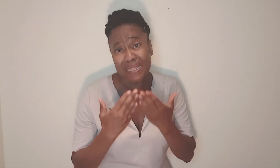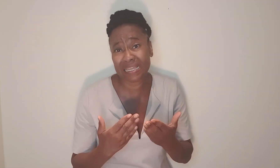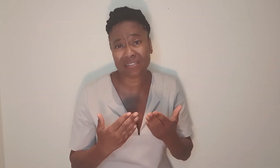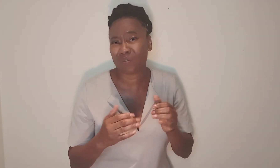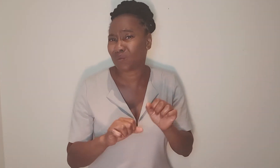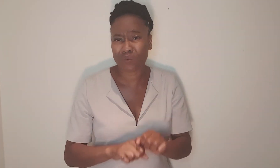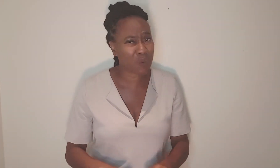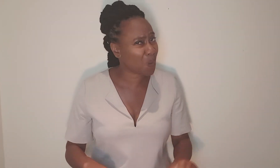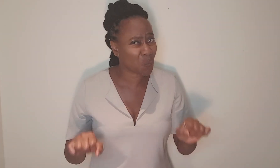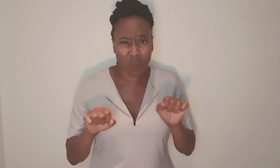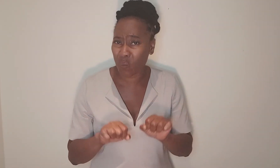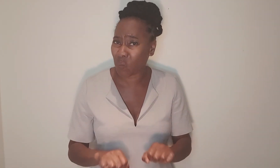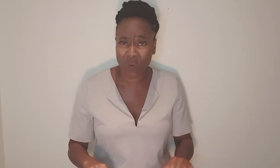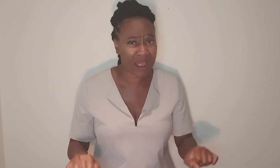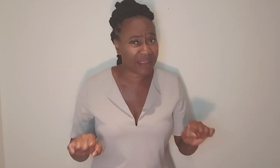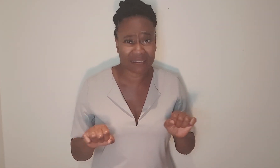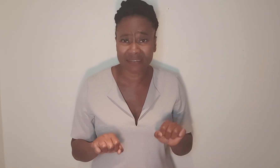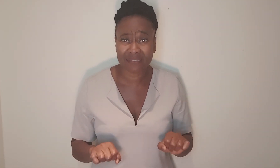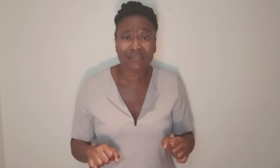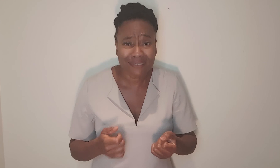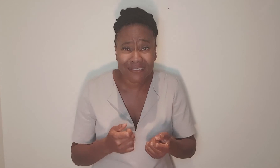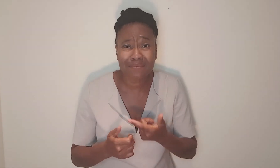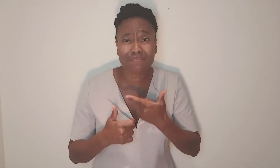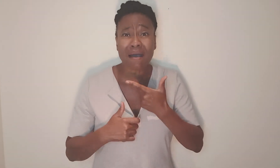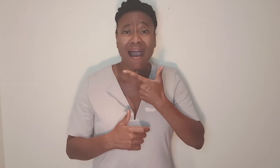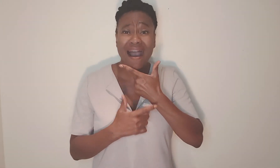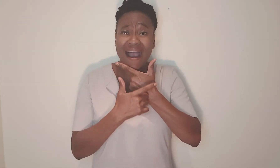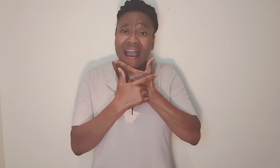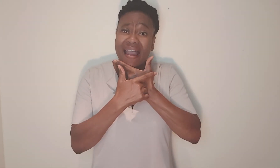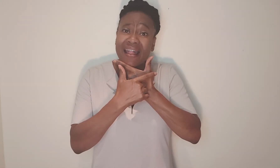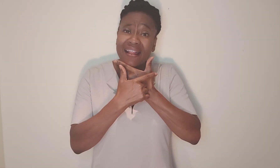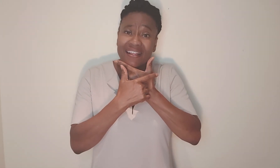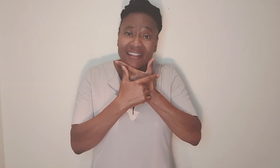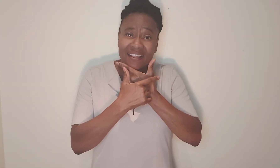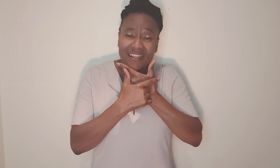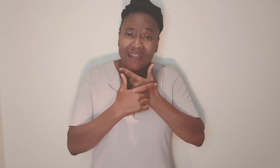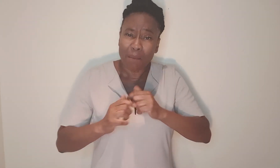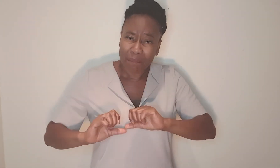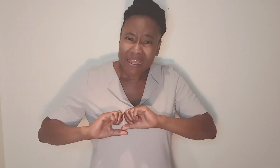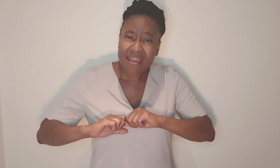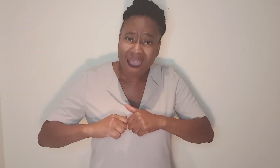Smile. Be kind. It's enough.